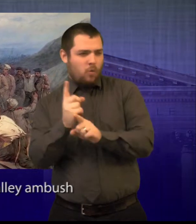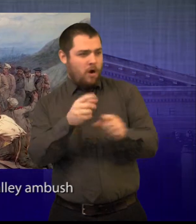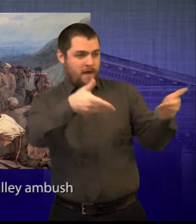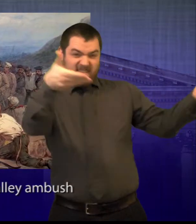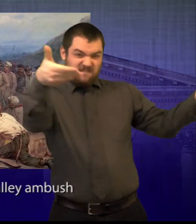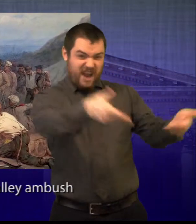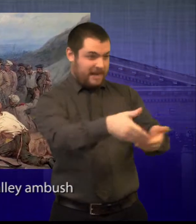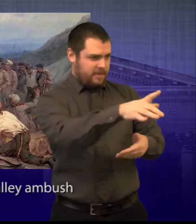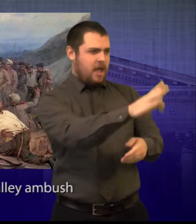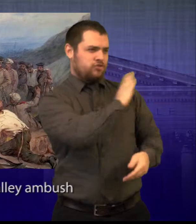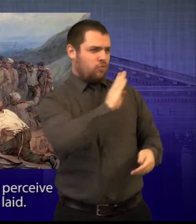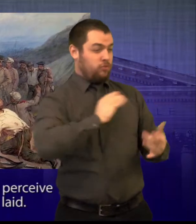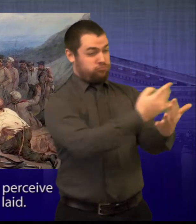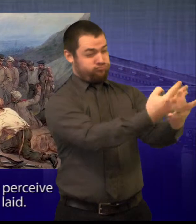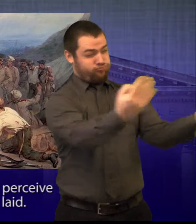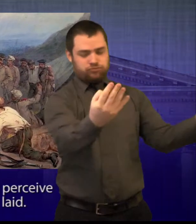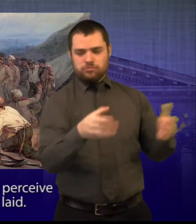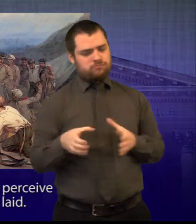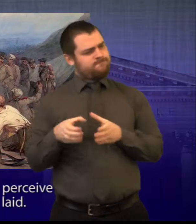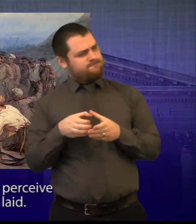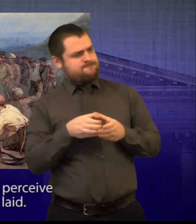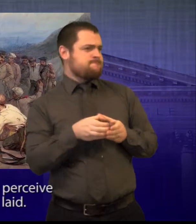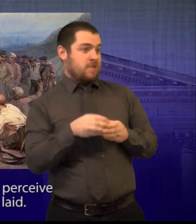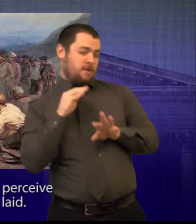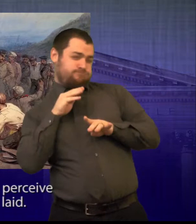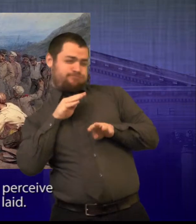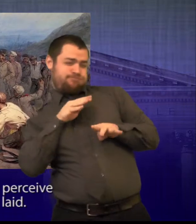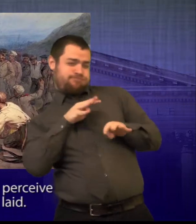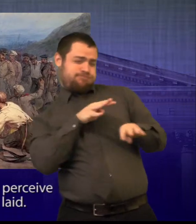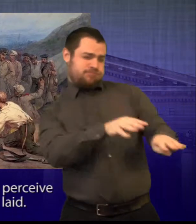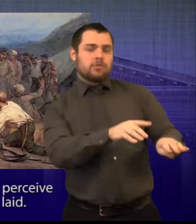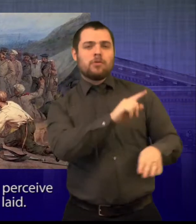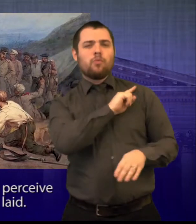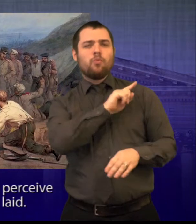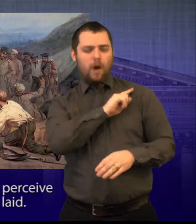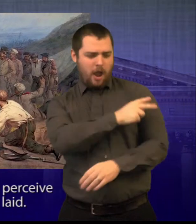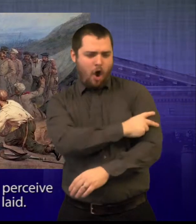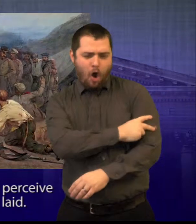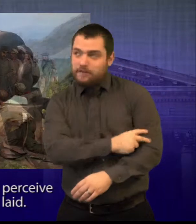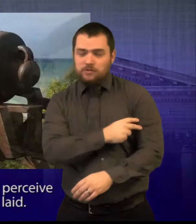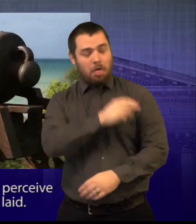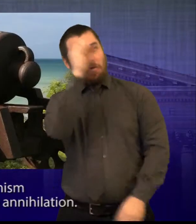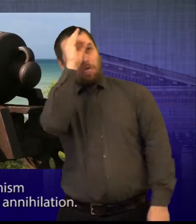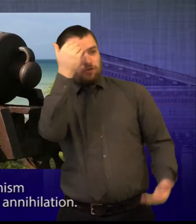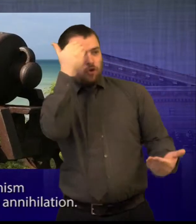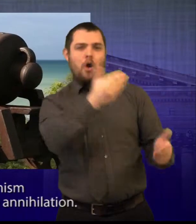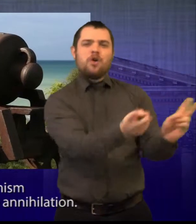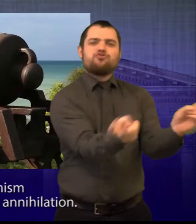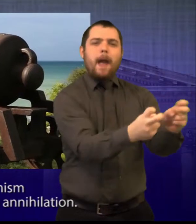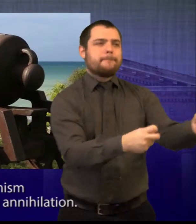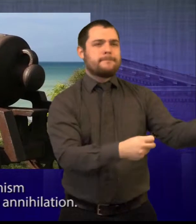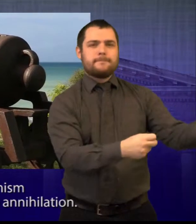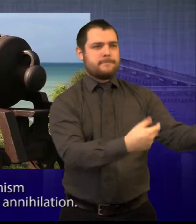themselves into a valley ambush because their officers did not perceive the trap which had been laid. Driven on